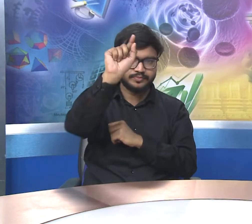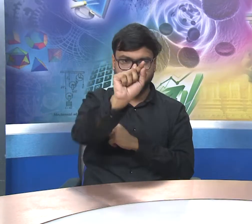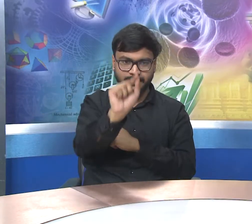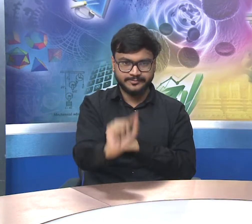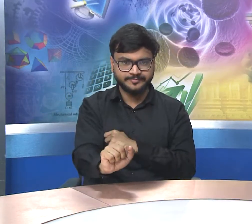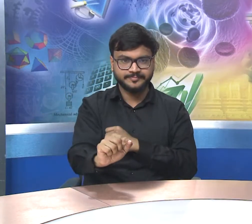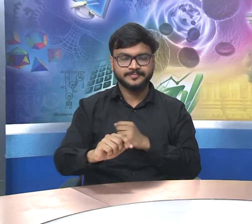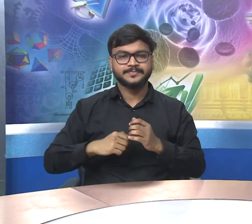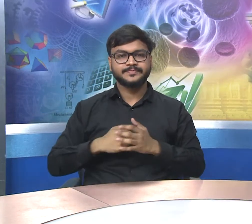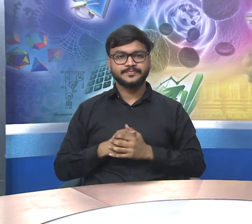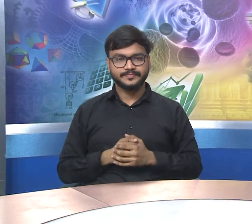difficult?